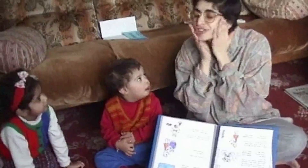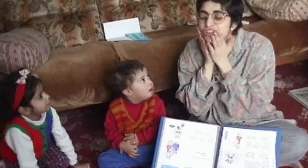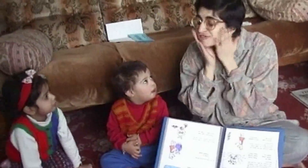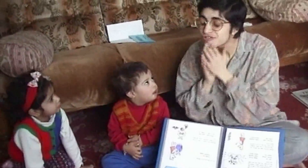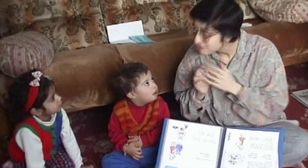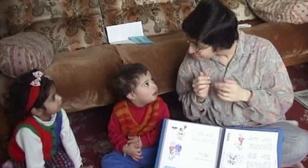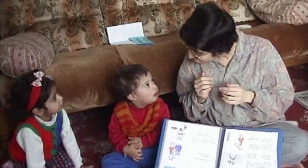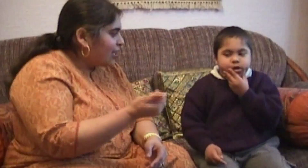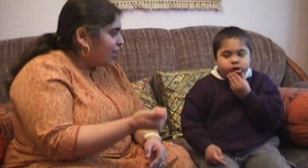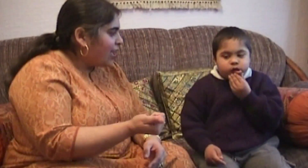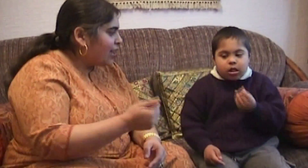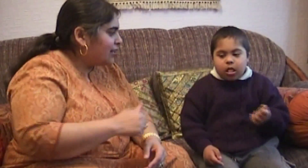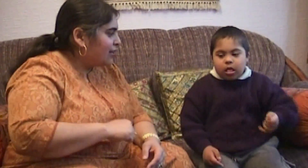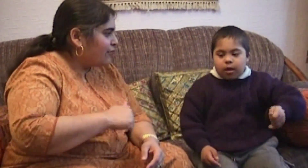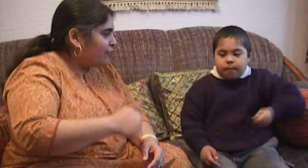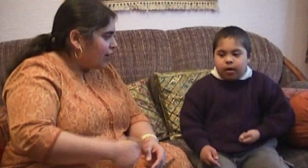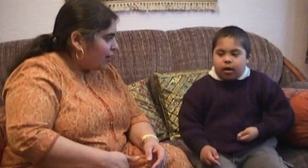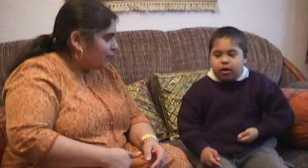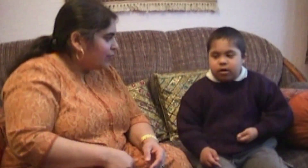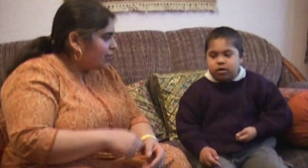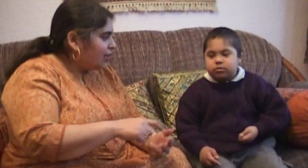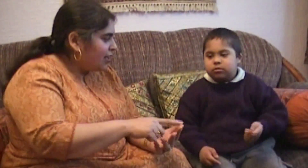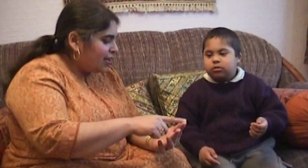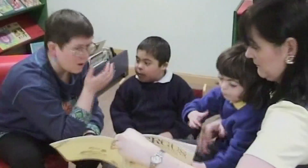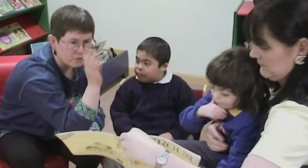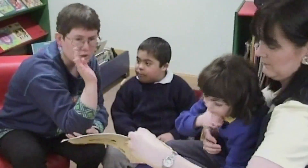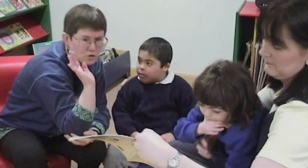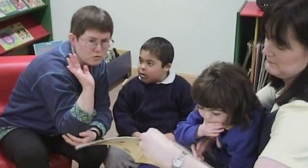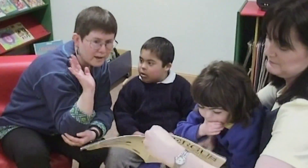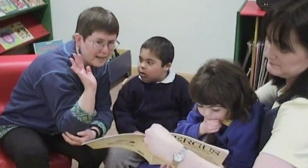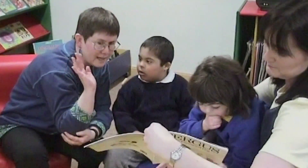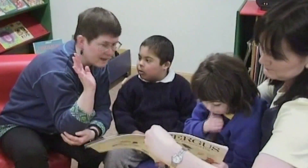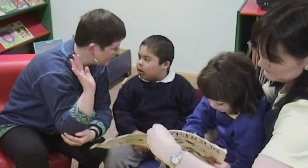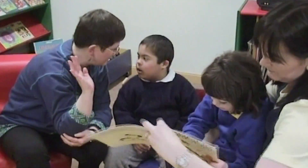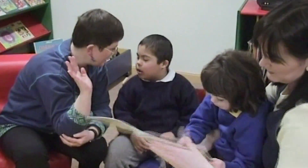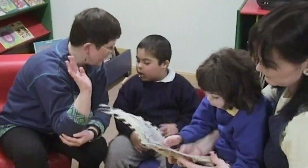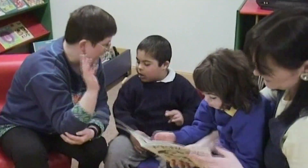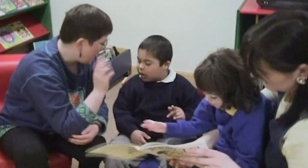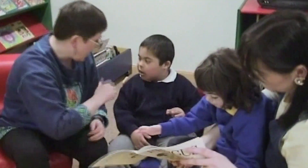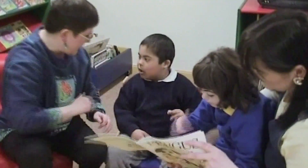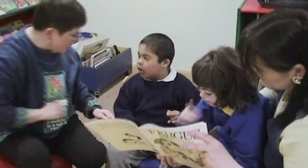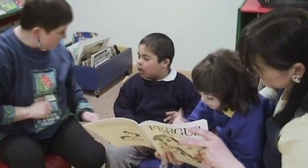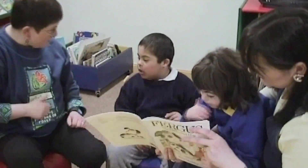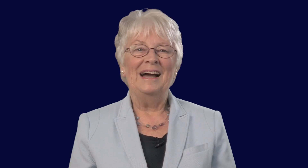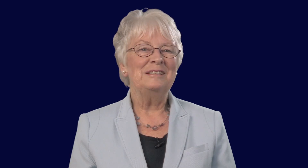lives of users, their families, carers, and professionals. And it's